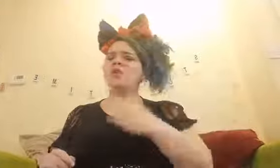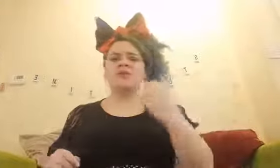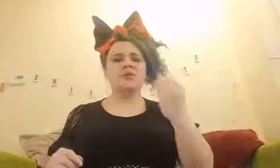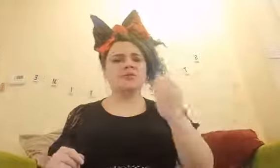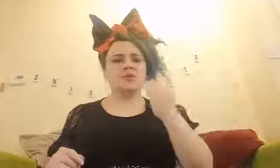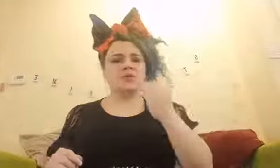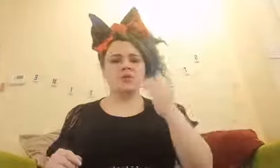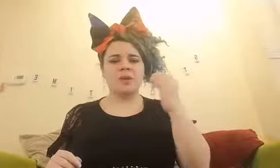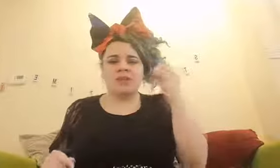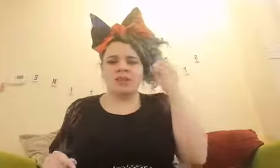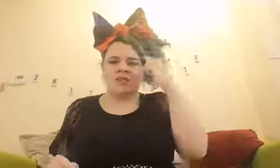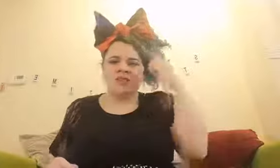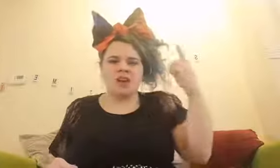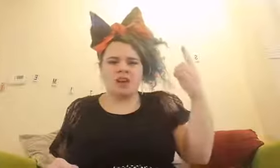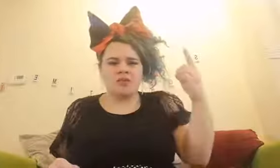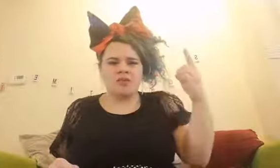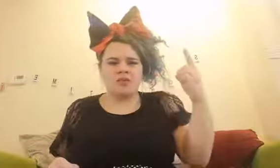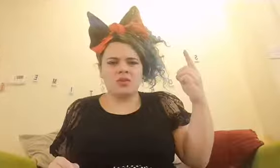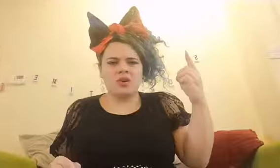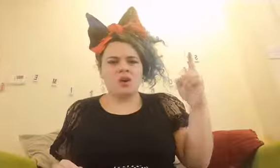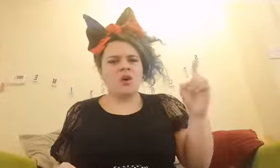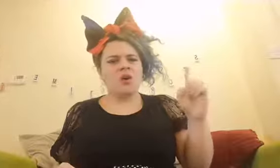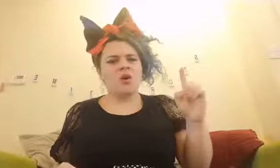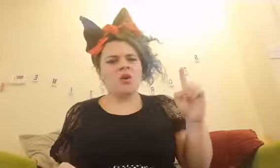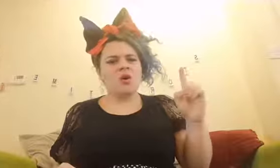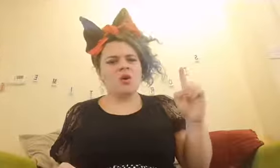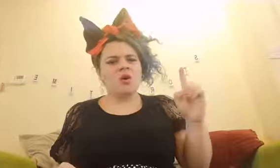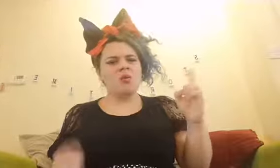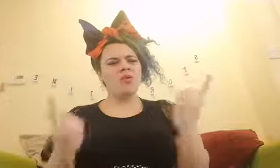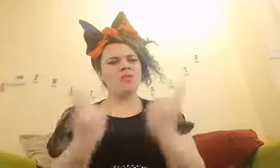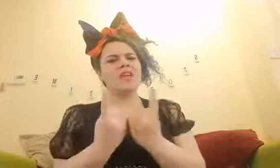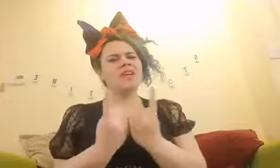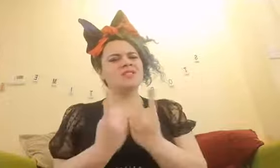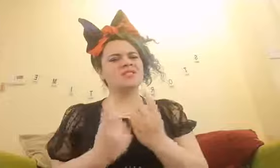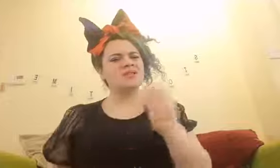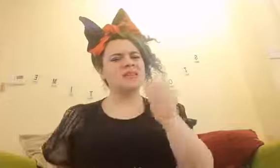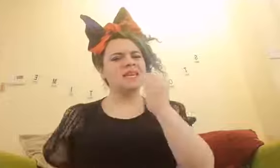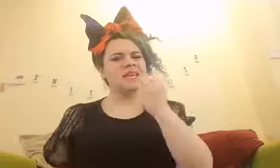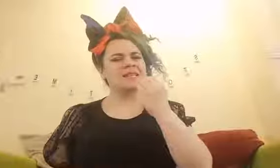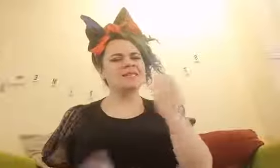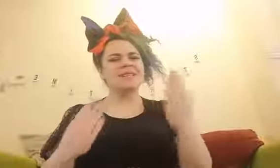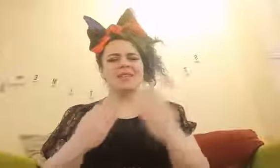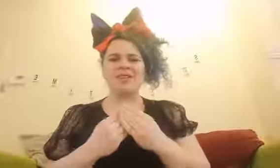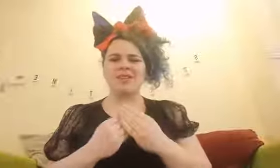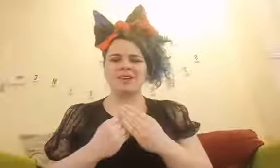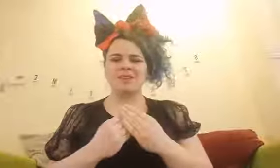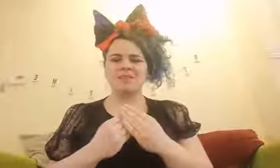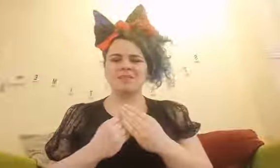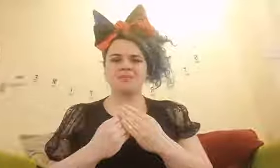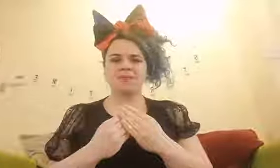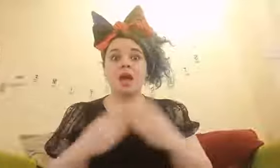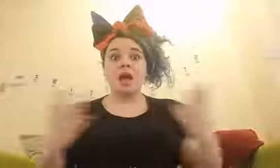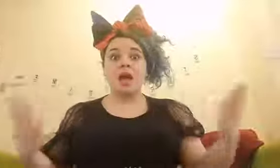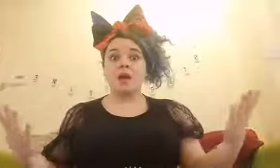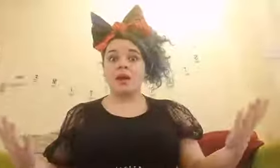the food we can think of. What things should we eat together?" And